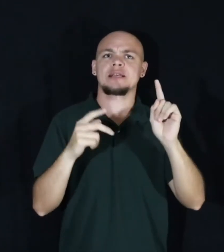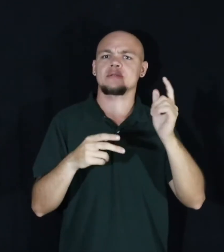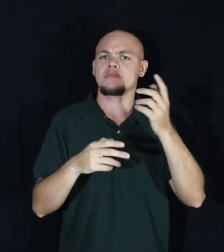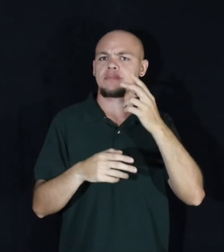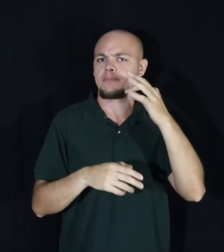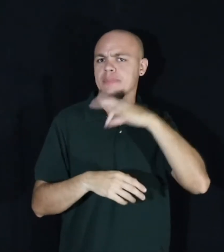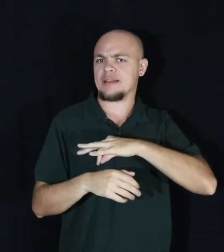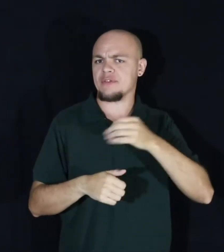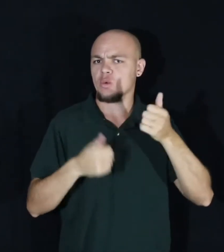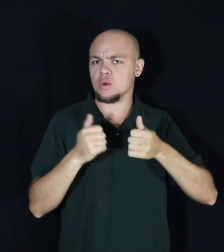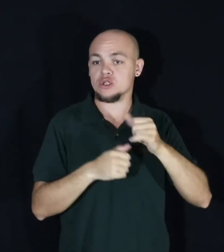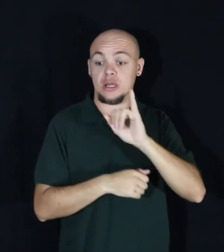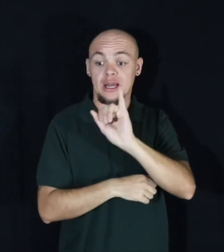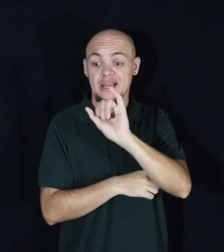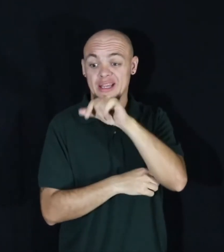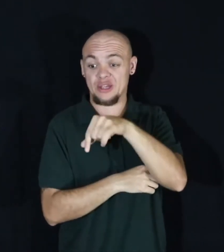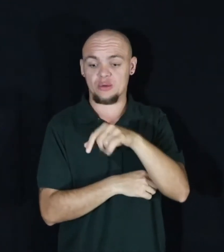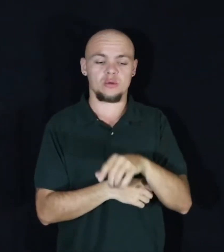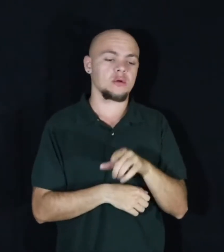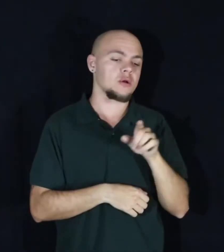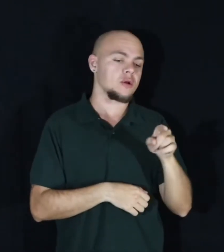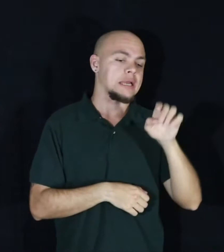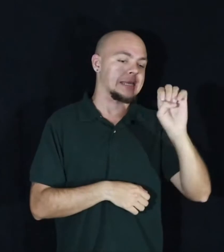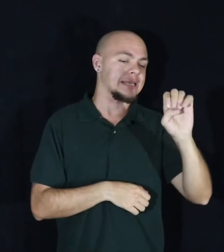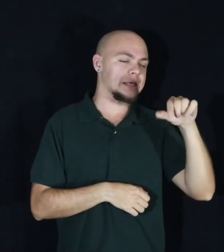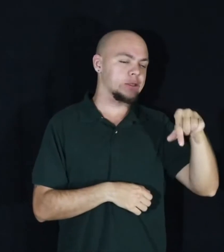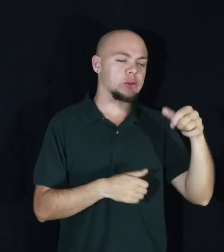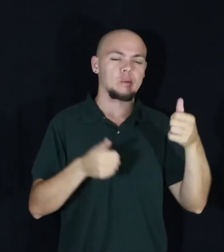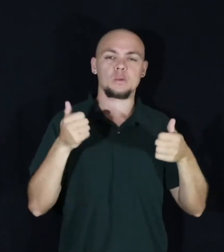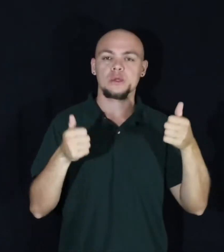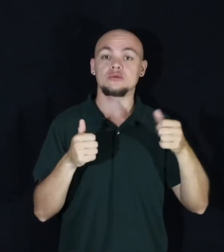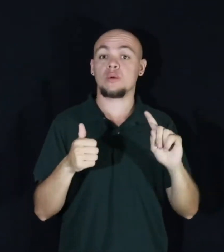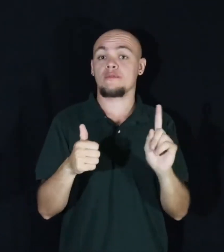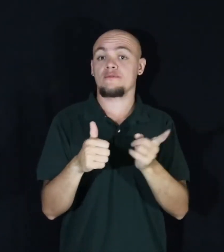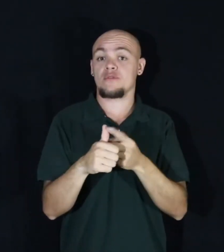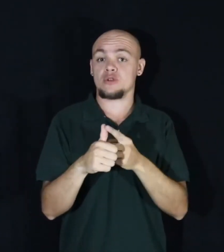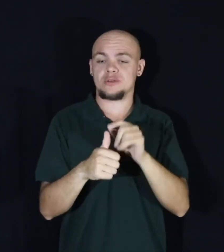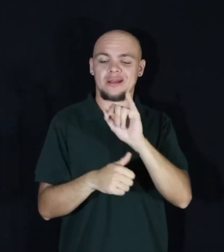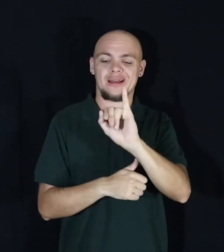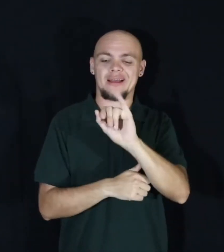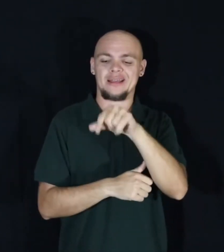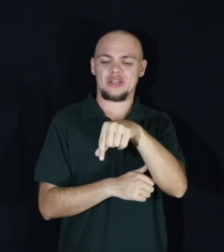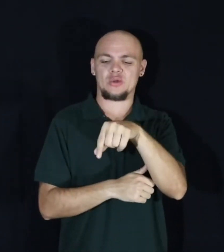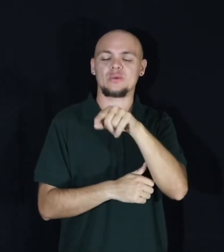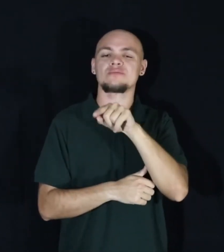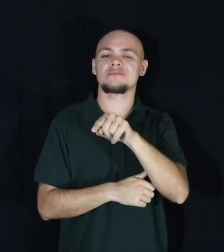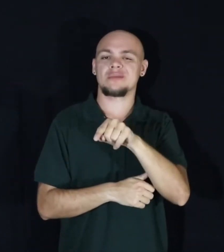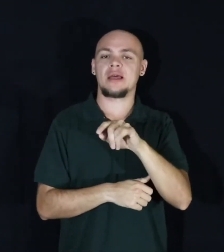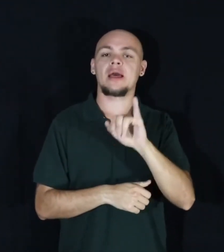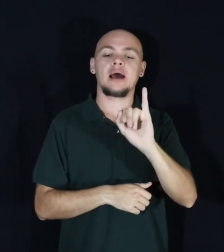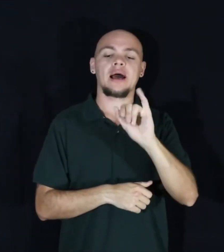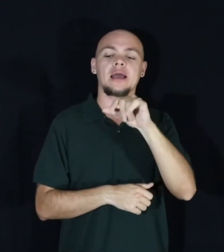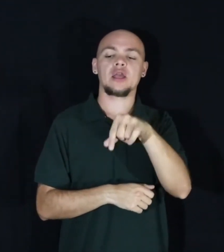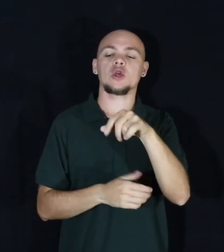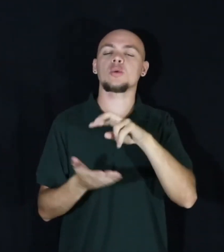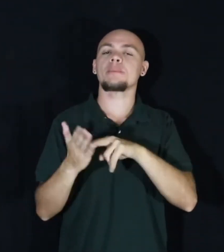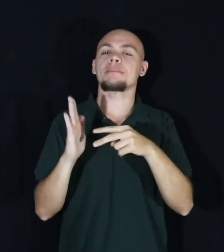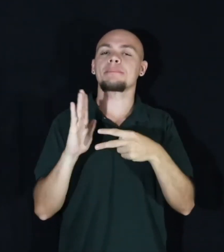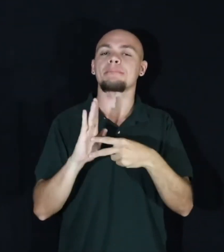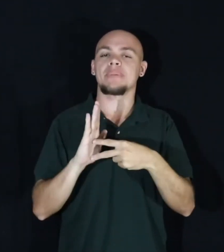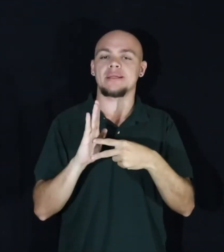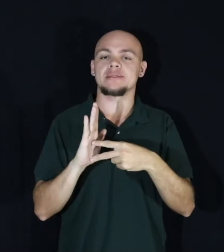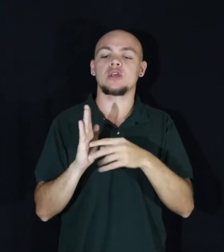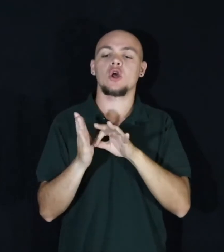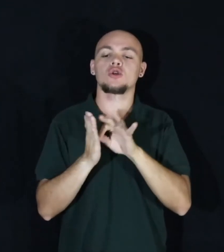An emotional quotient or an intelligence quotient? Well, firstly, let me define an IQ. An intelligence quotient is a